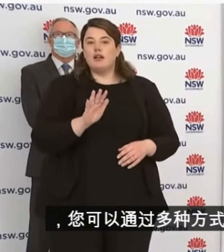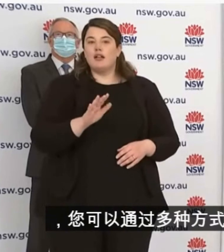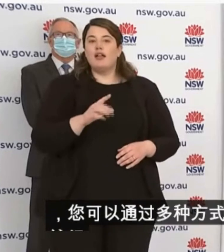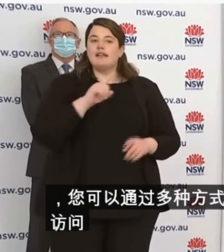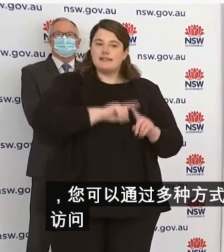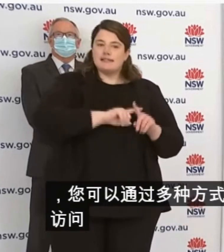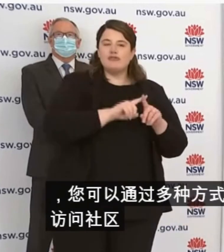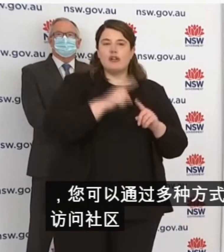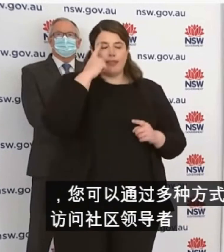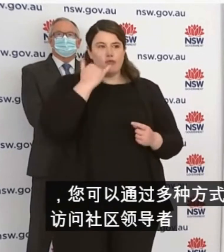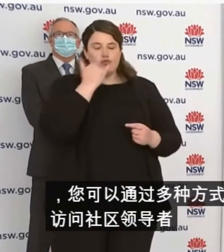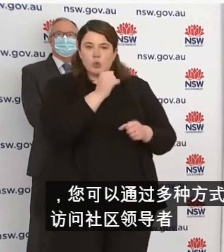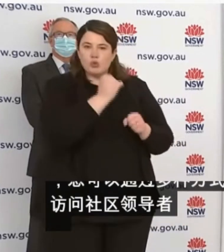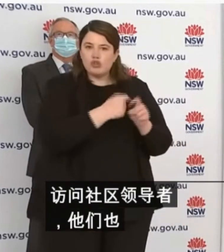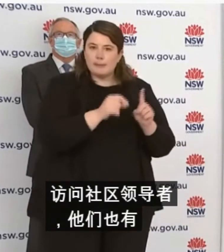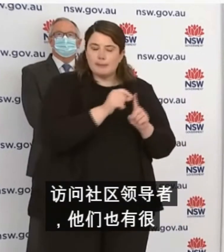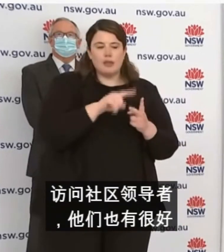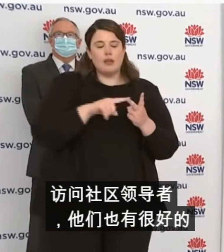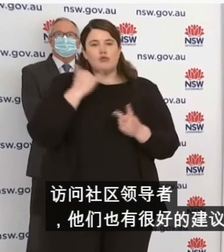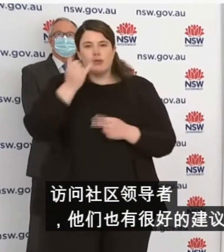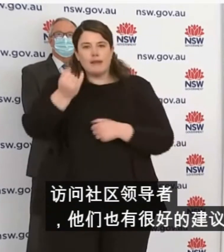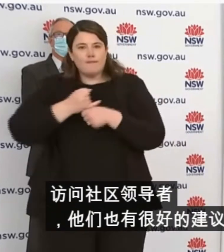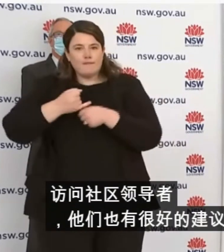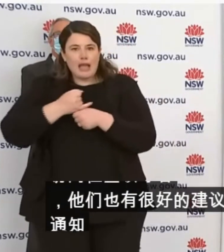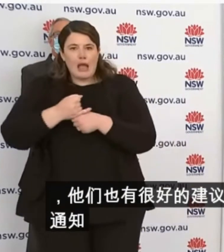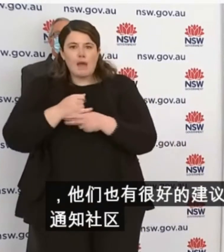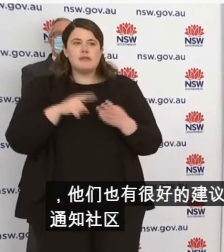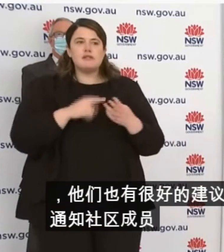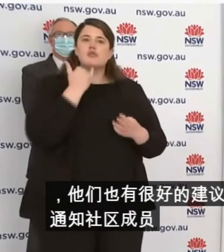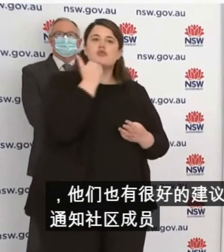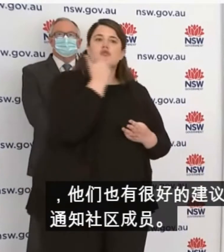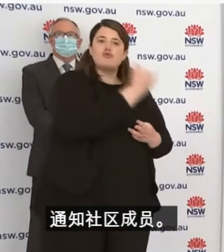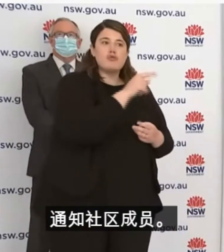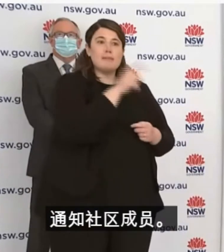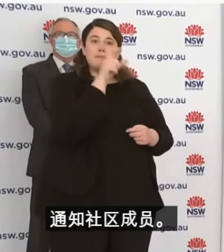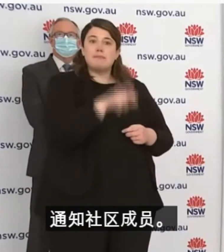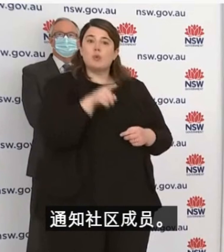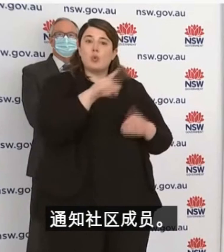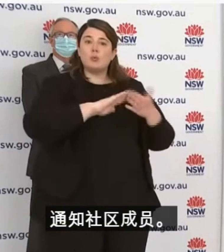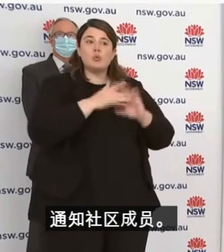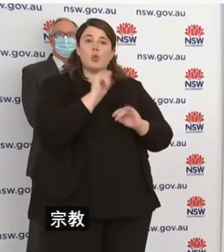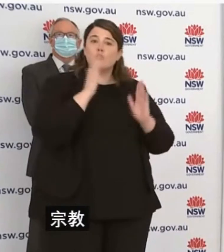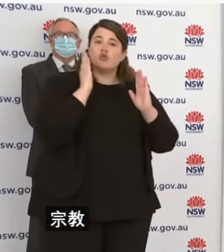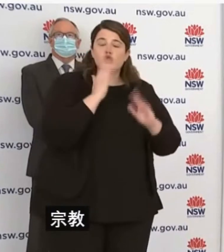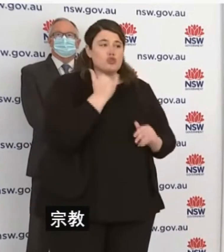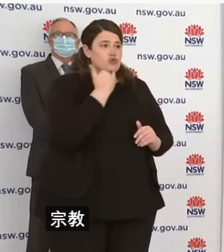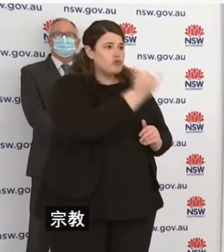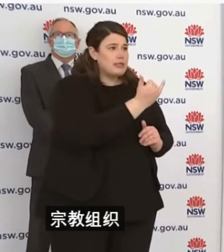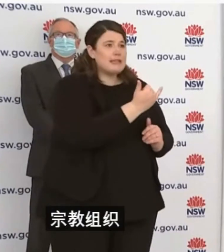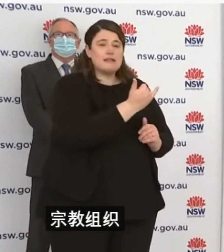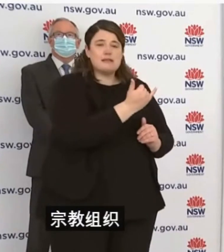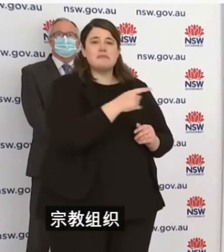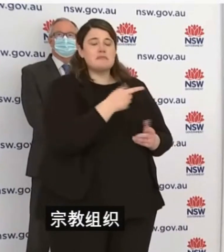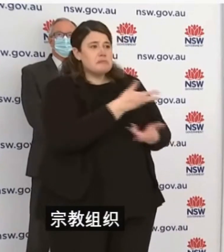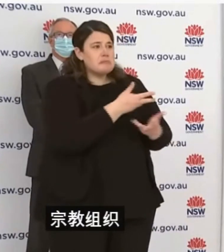can access that. Community leaders also have good advice on how they can inform their community members if they're contacted. Leaders of